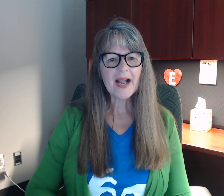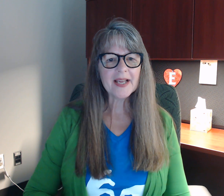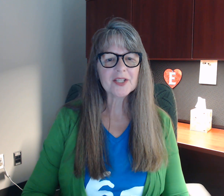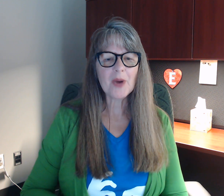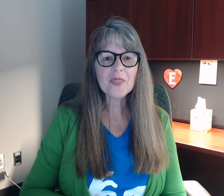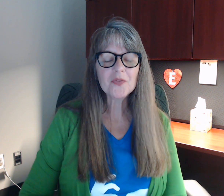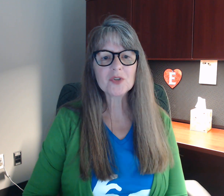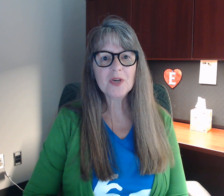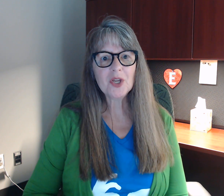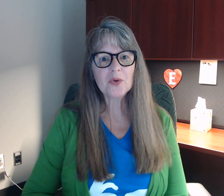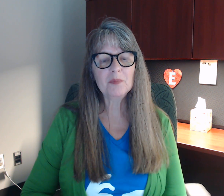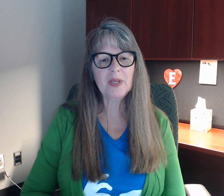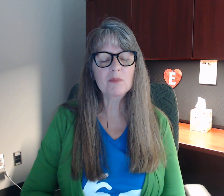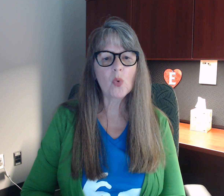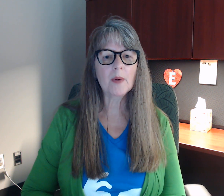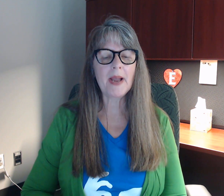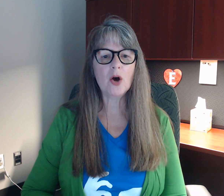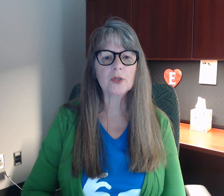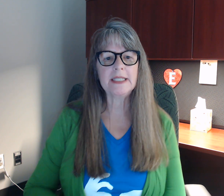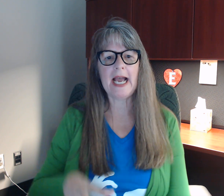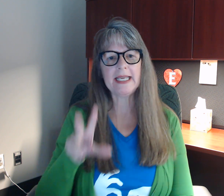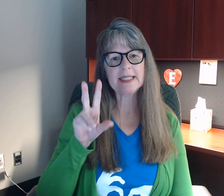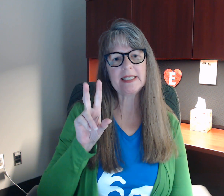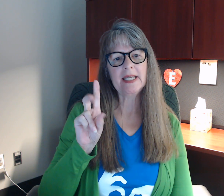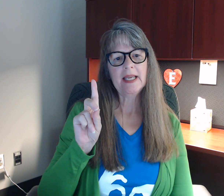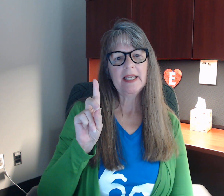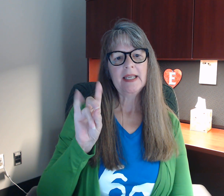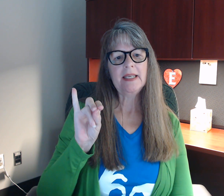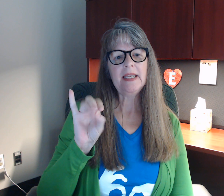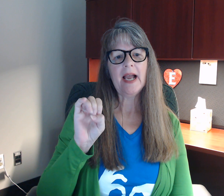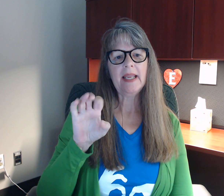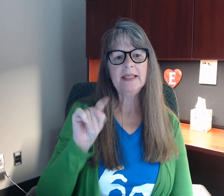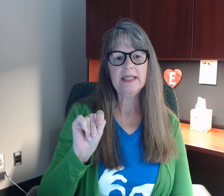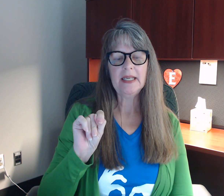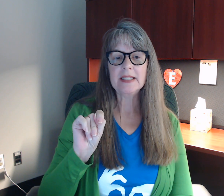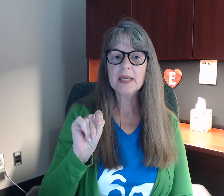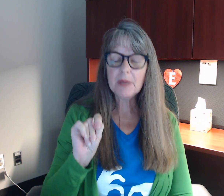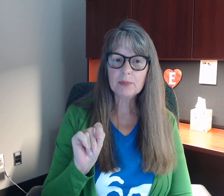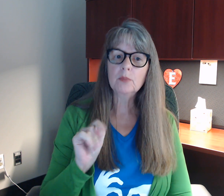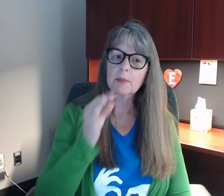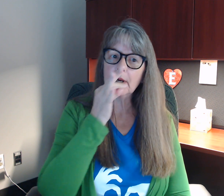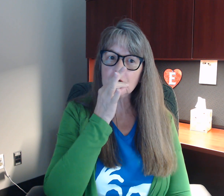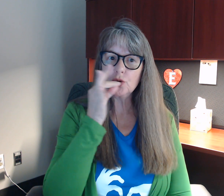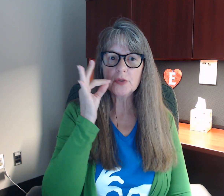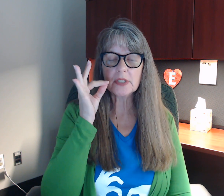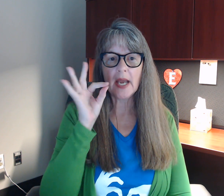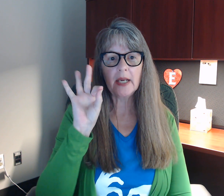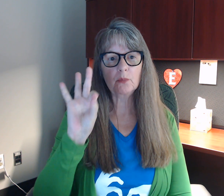Hi, so I thought this video could be more about diets, D-I-E-D. And some people, remember I showed you the sign was